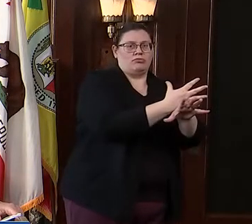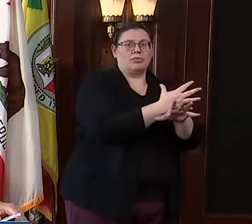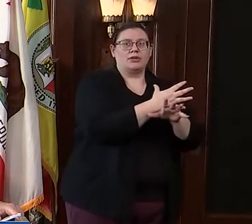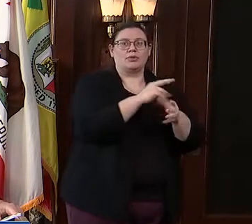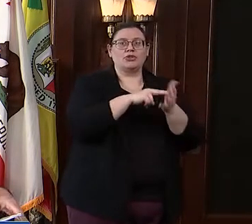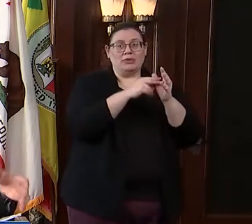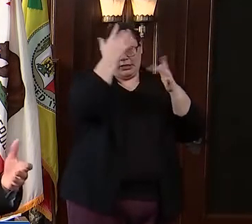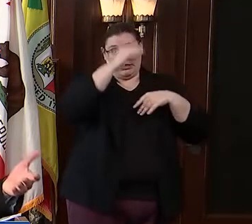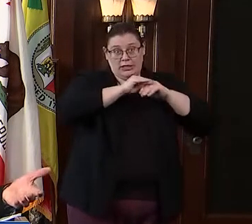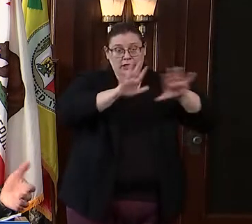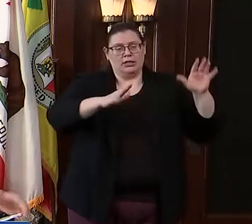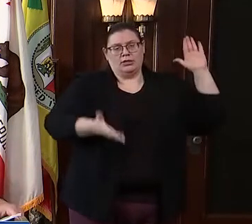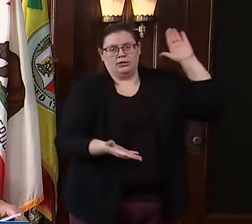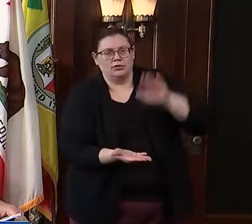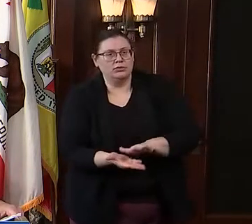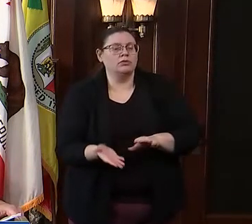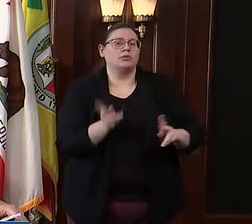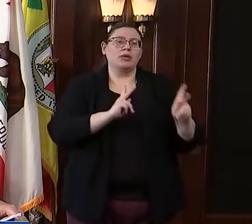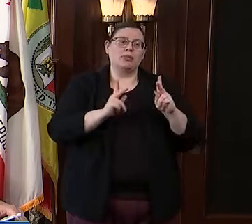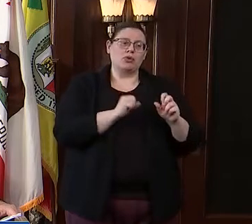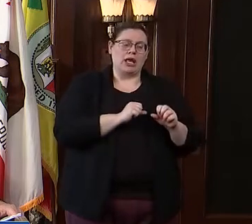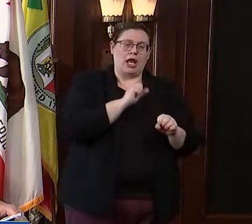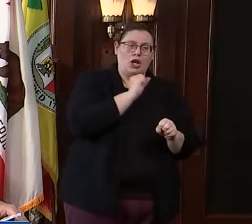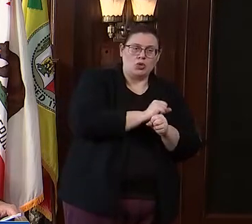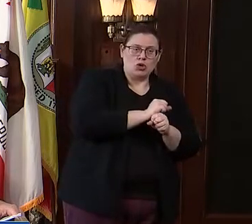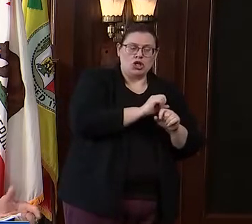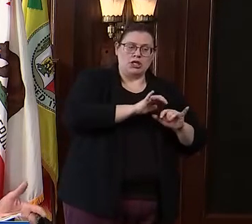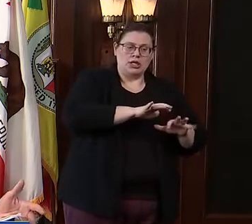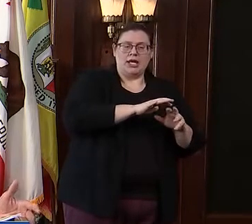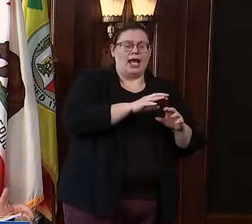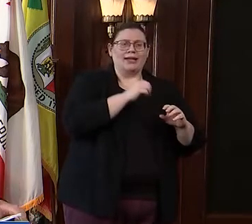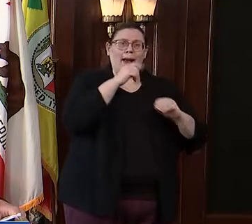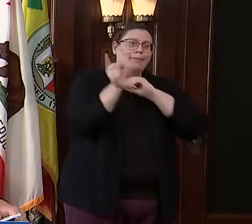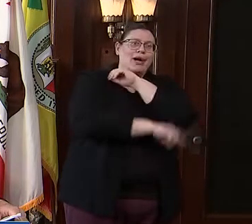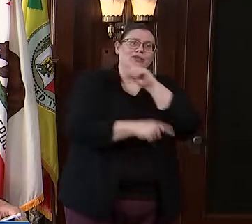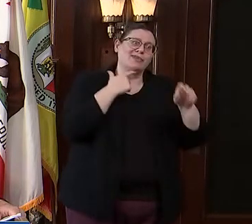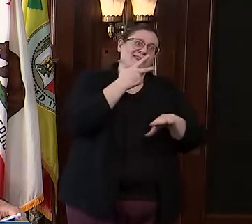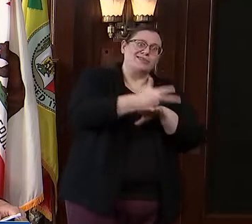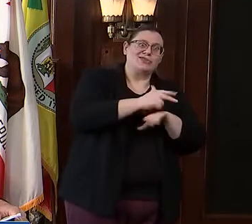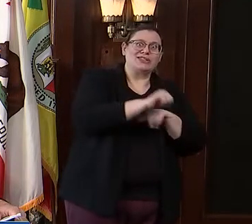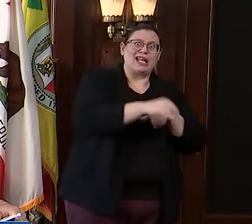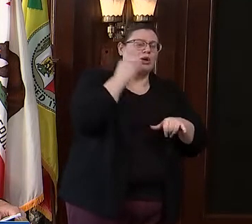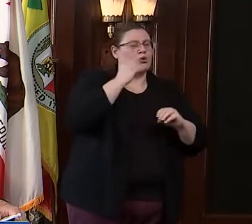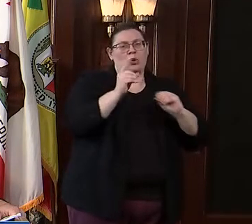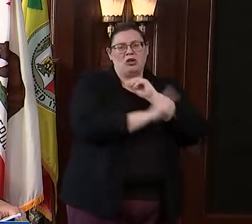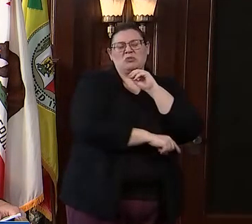spread of COVID-19, allow people to be able to work from there and not get punished because they're doing the right thing.